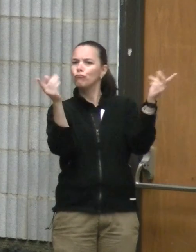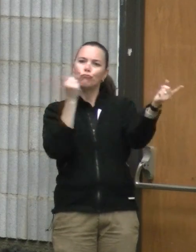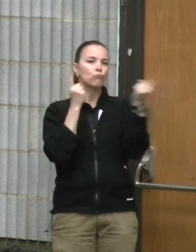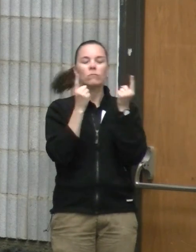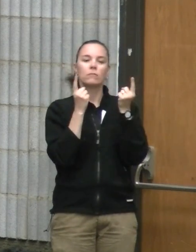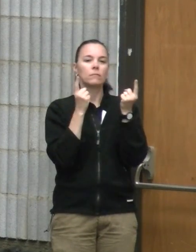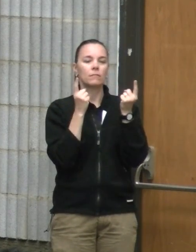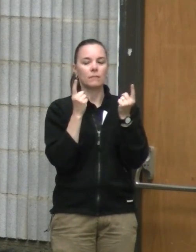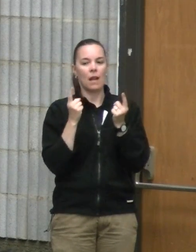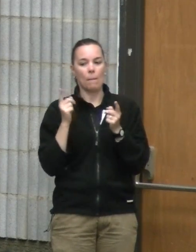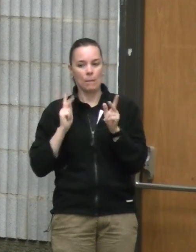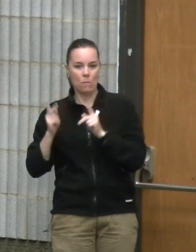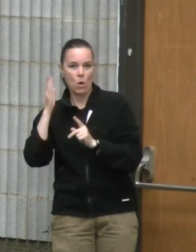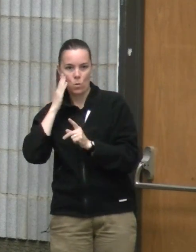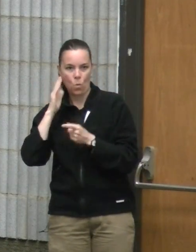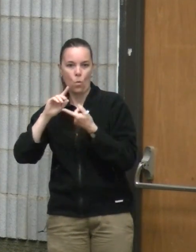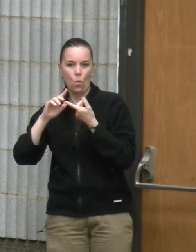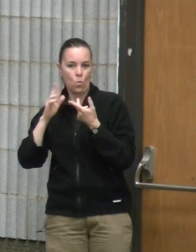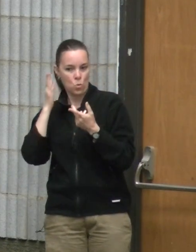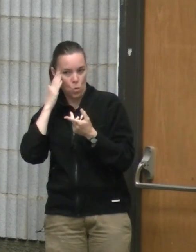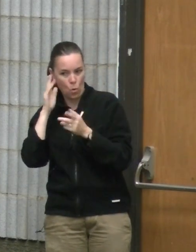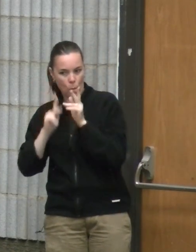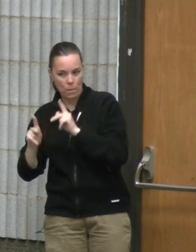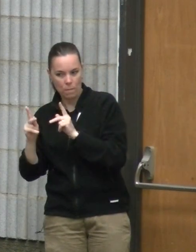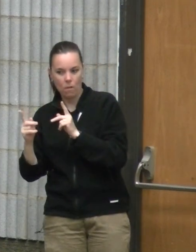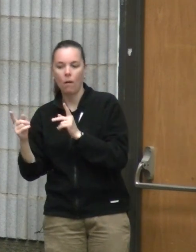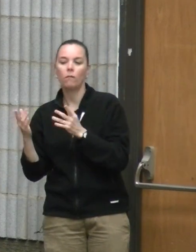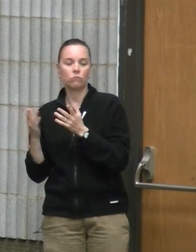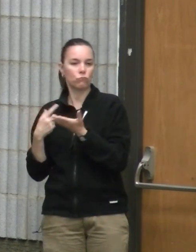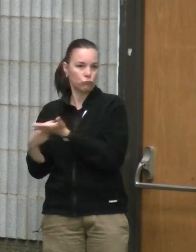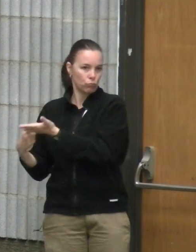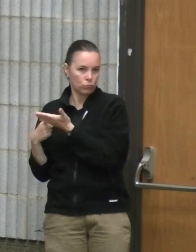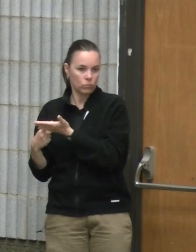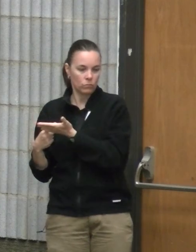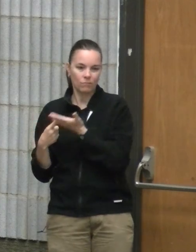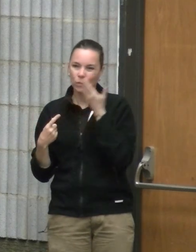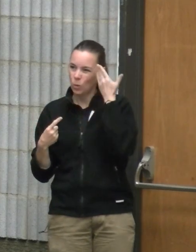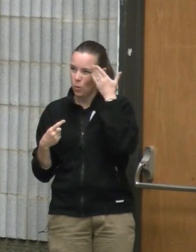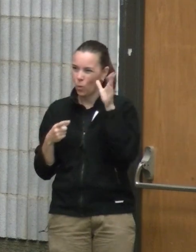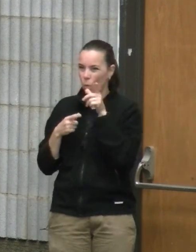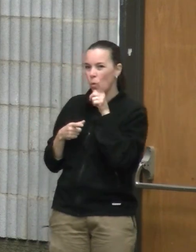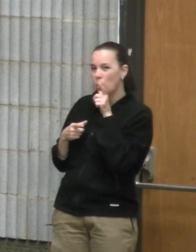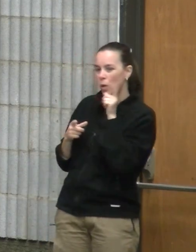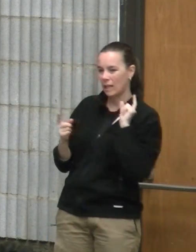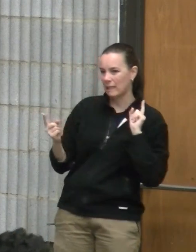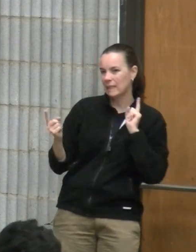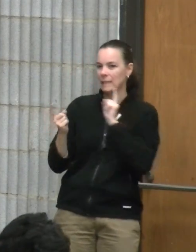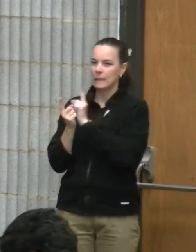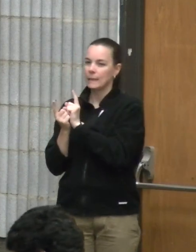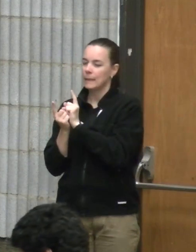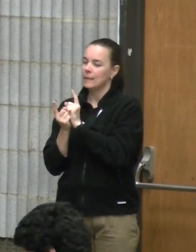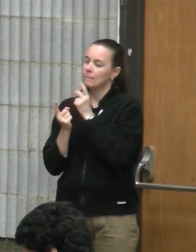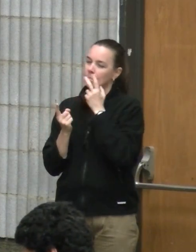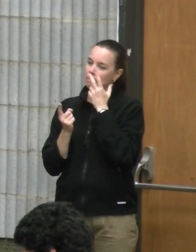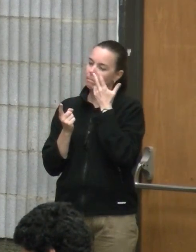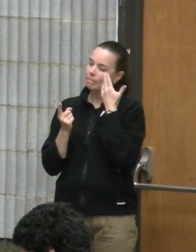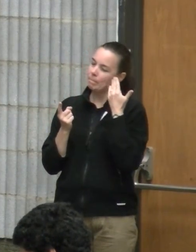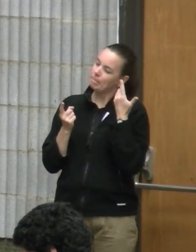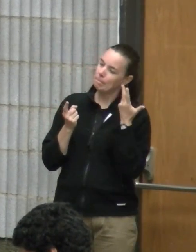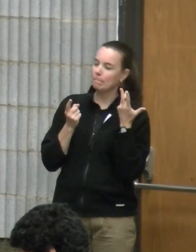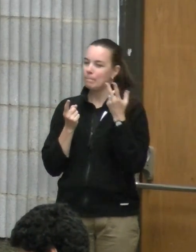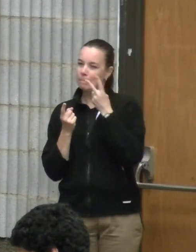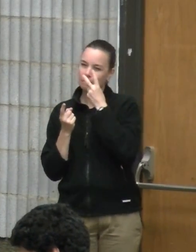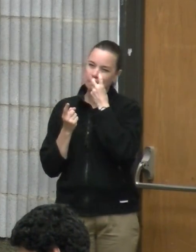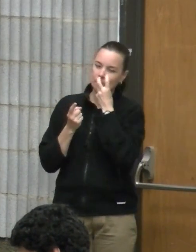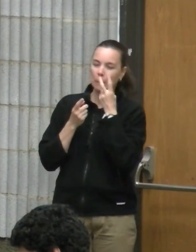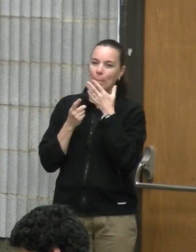already know. So they might approach you, and if so, you can enter into a conversation with them, but if you haven't already met face-to-face,